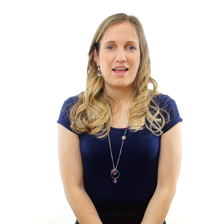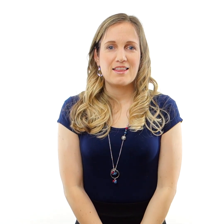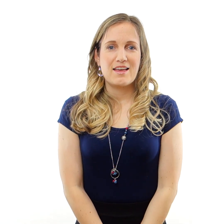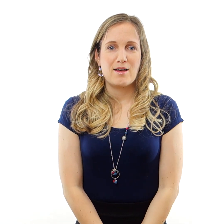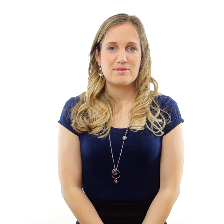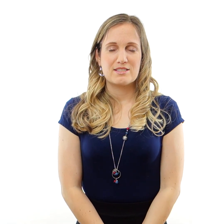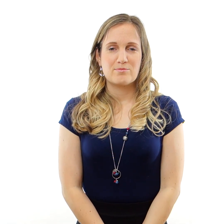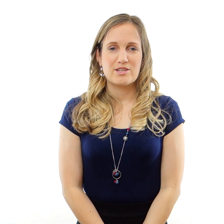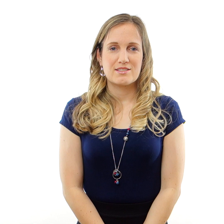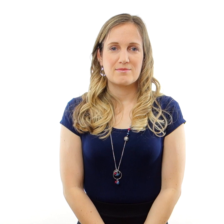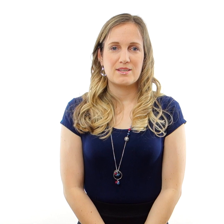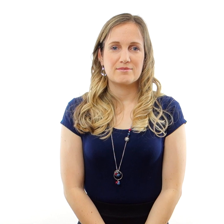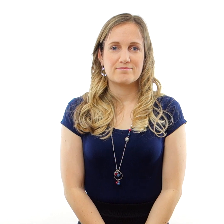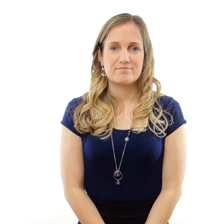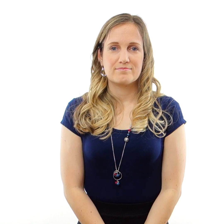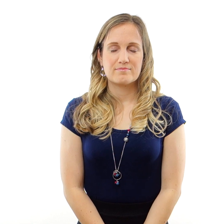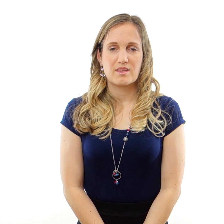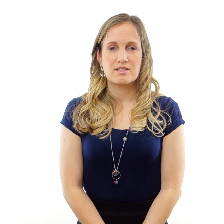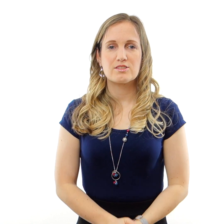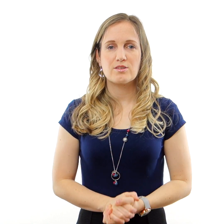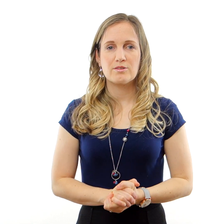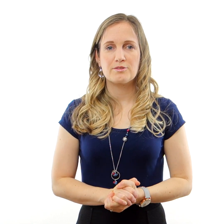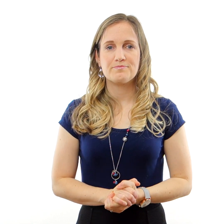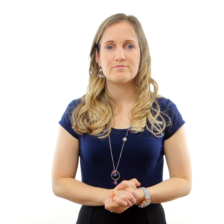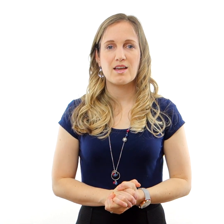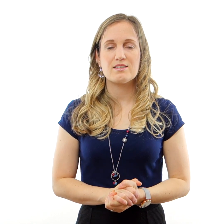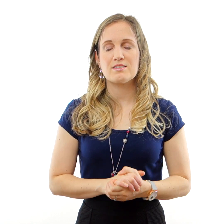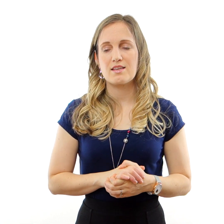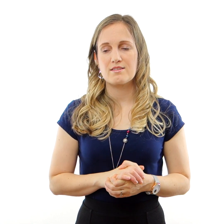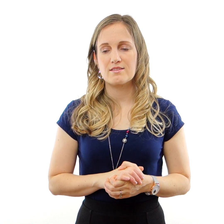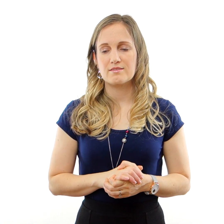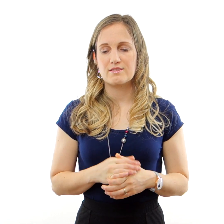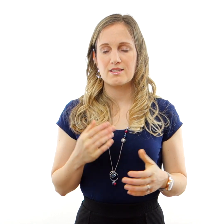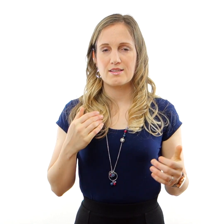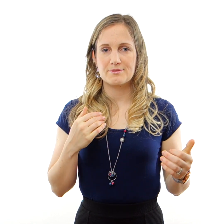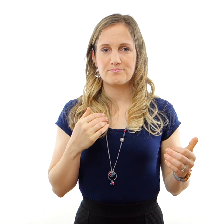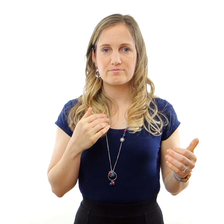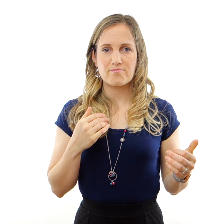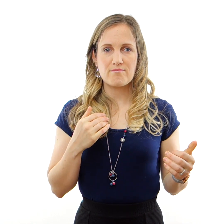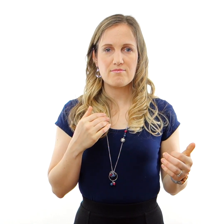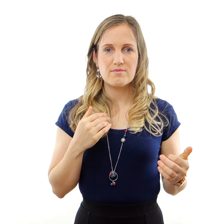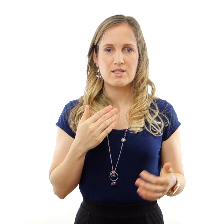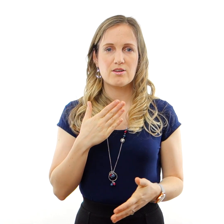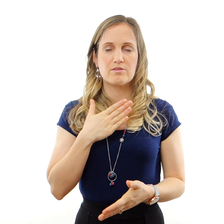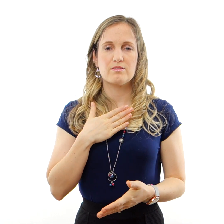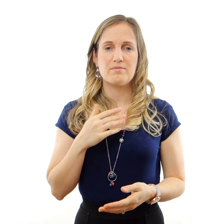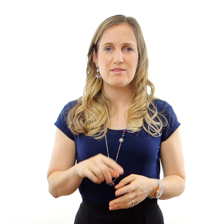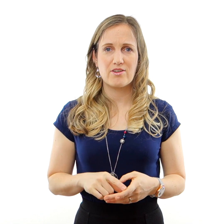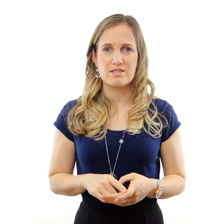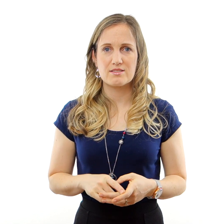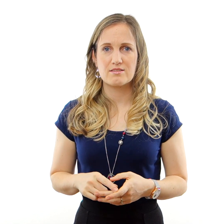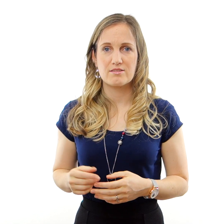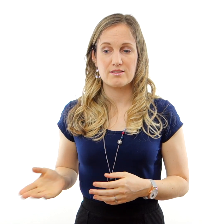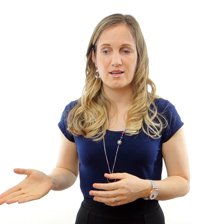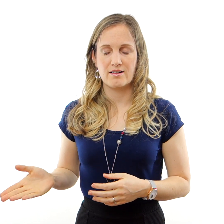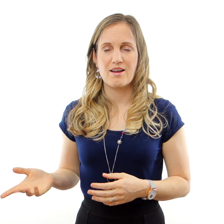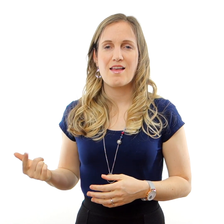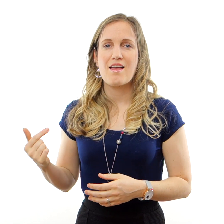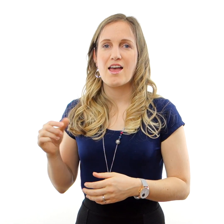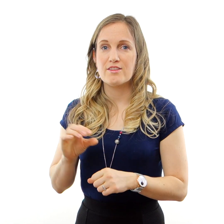and the happiness it brings to me. So I just said that, my friends are there, and the